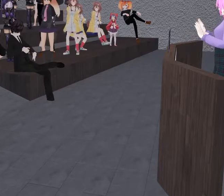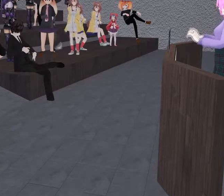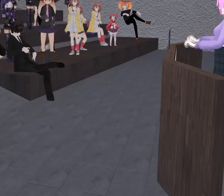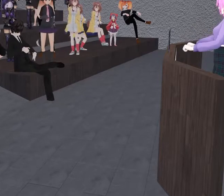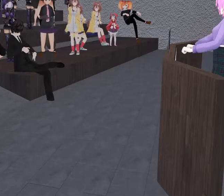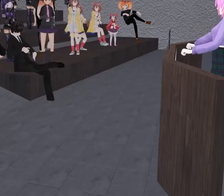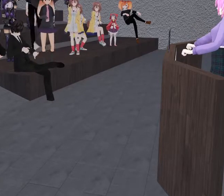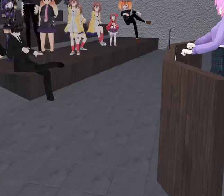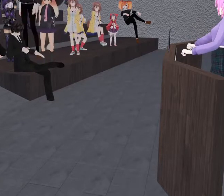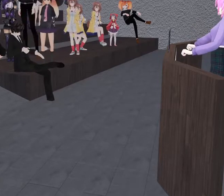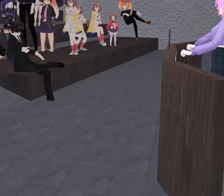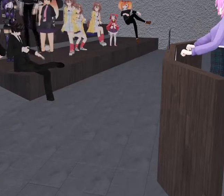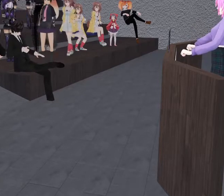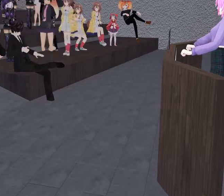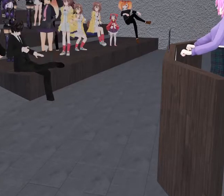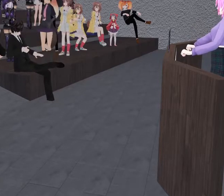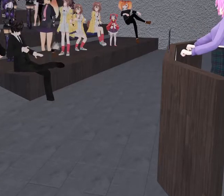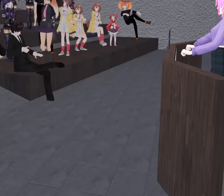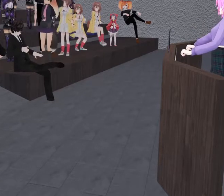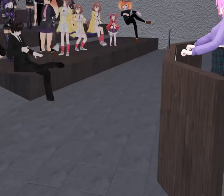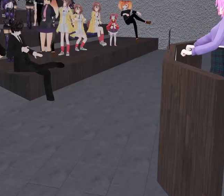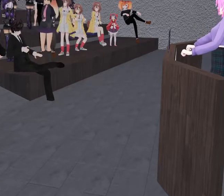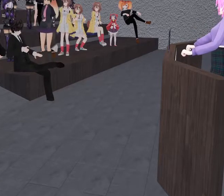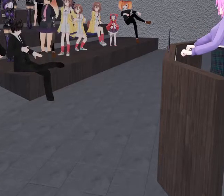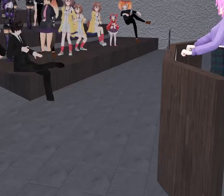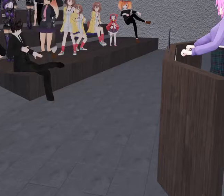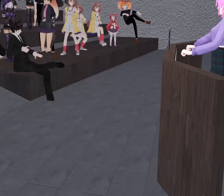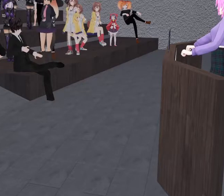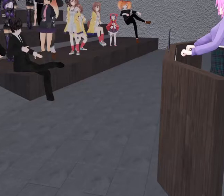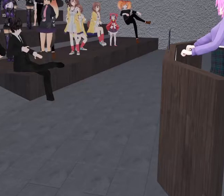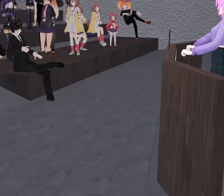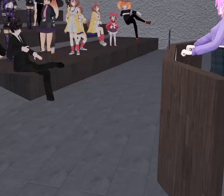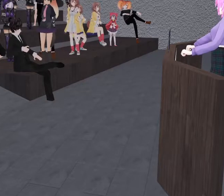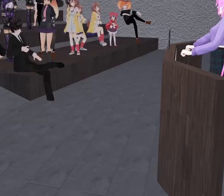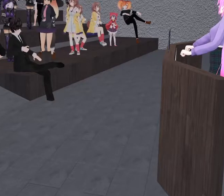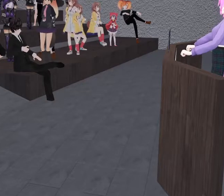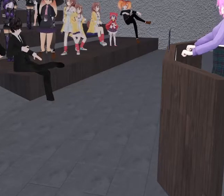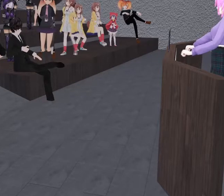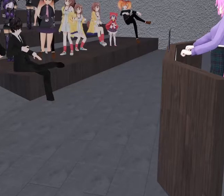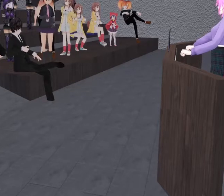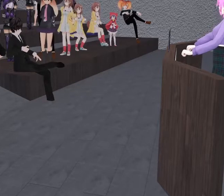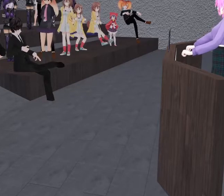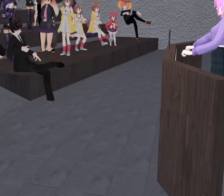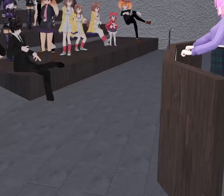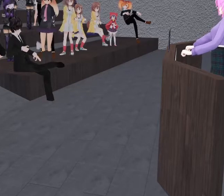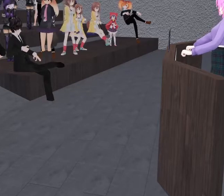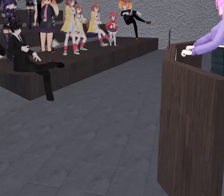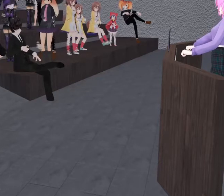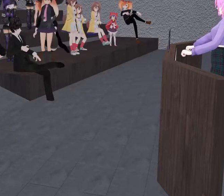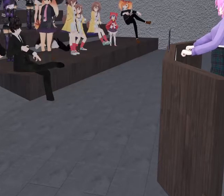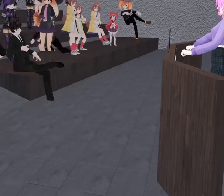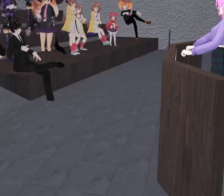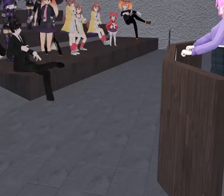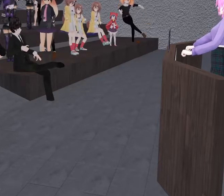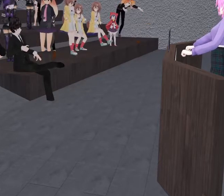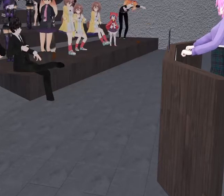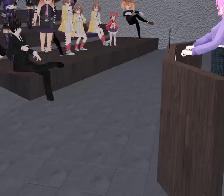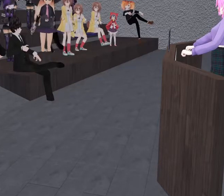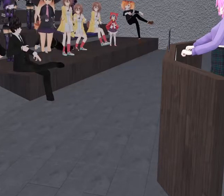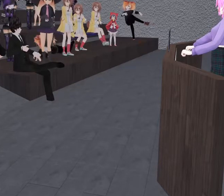so, okay. I do this without realizing, but I catch myself like staring at